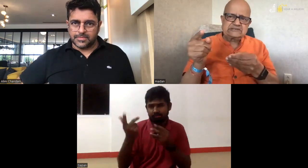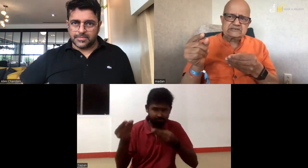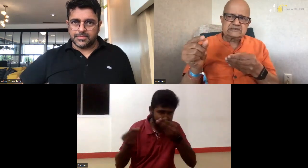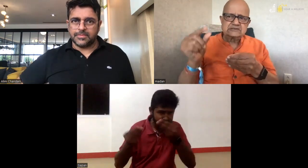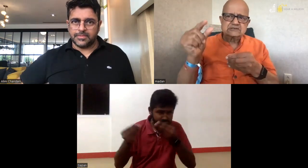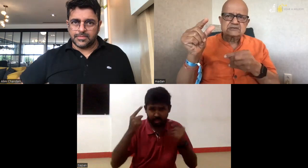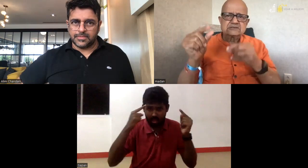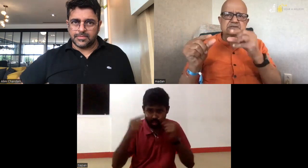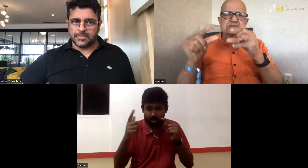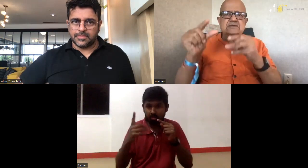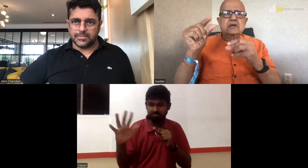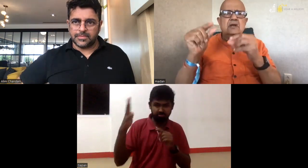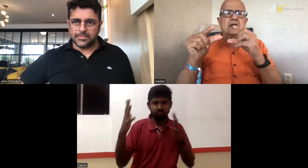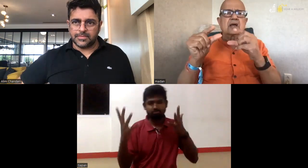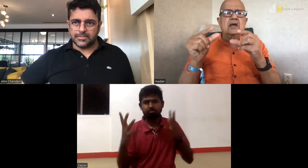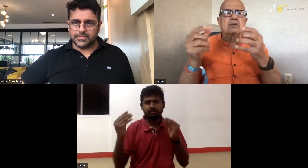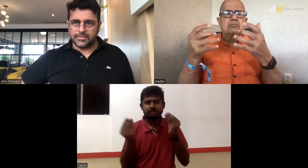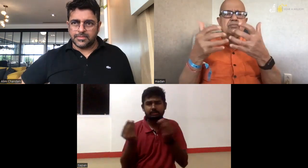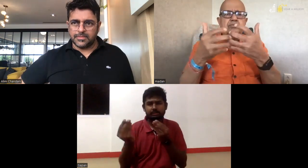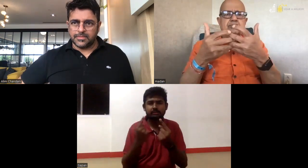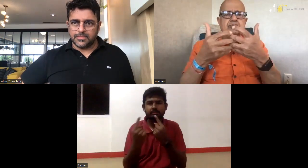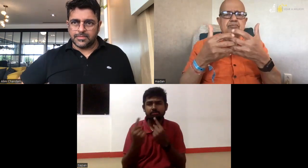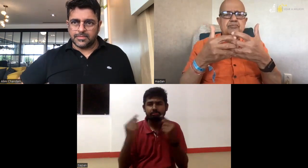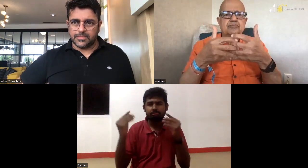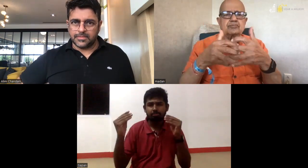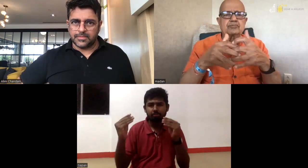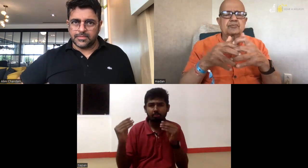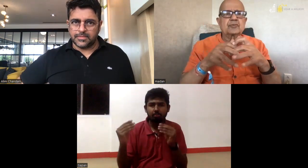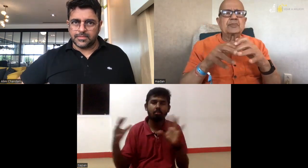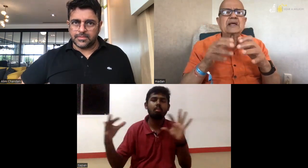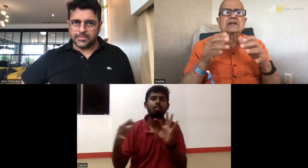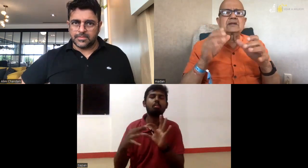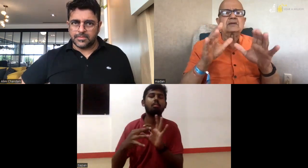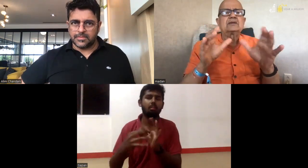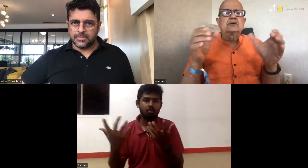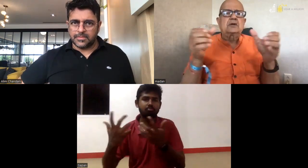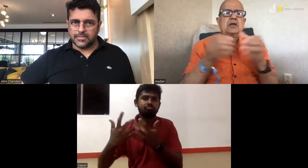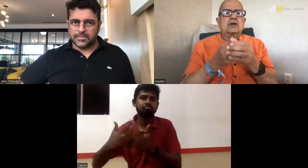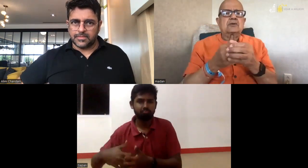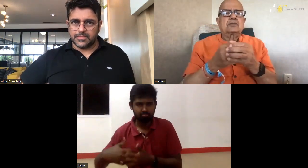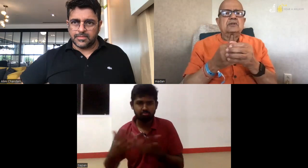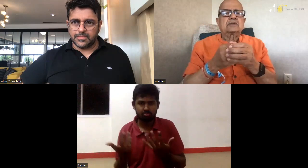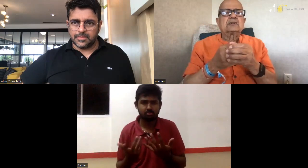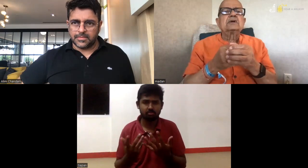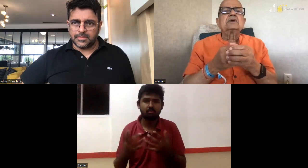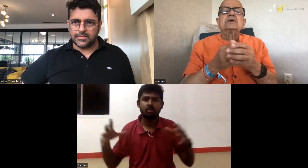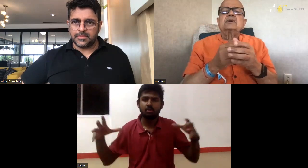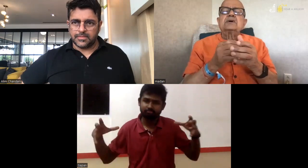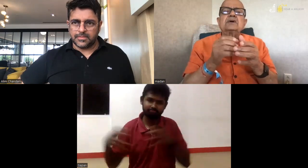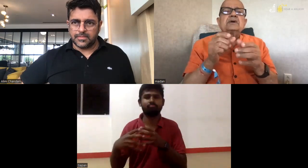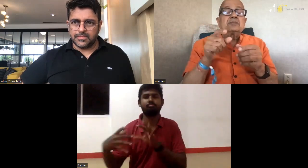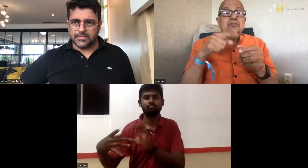schools, they they have the permanent jobs, and there's